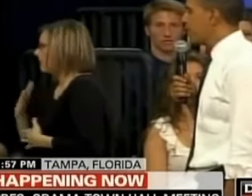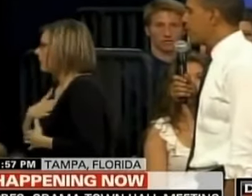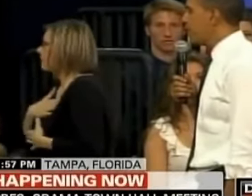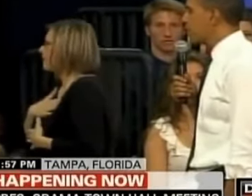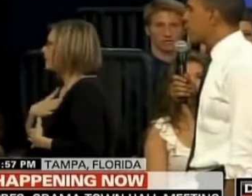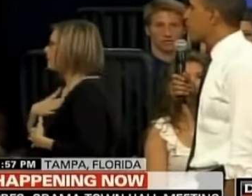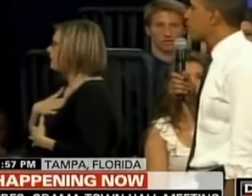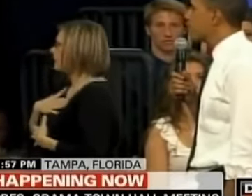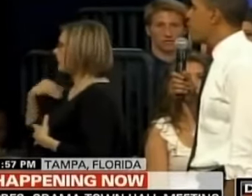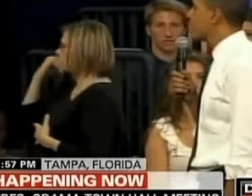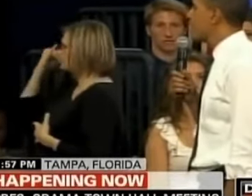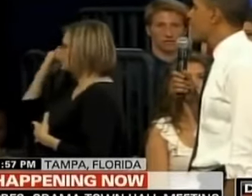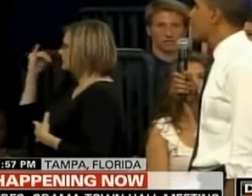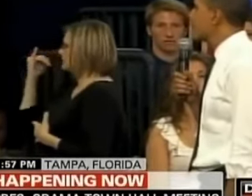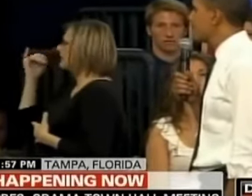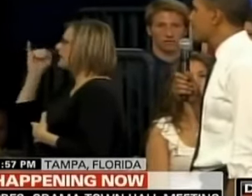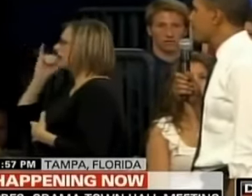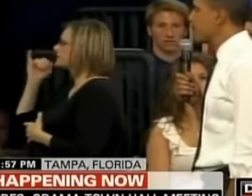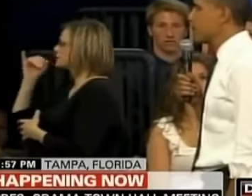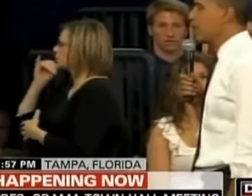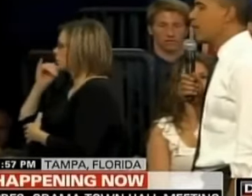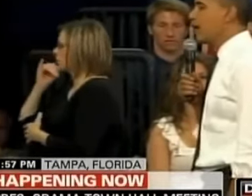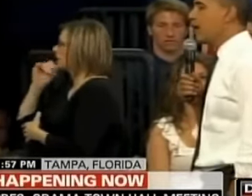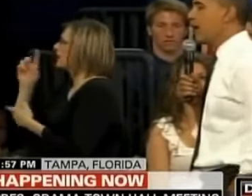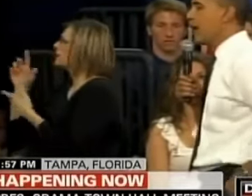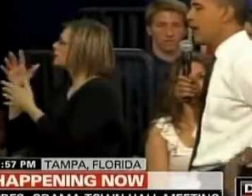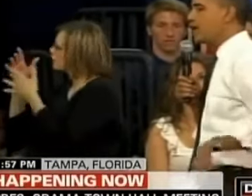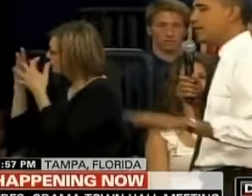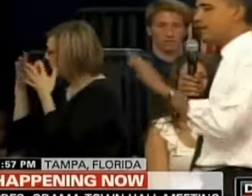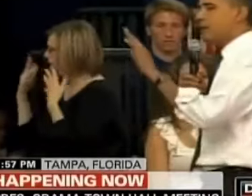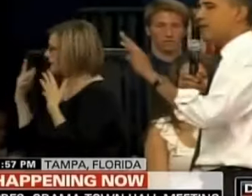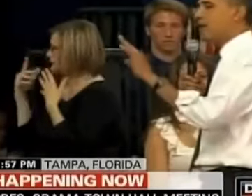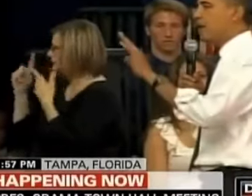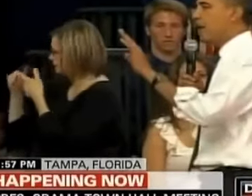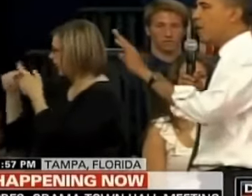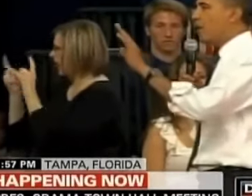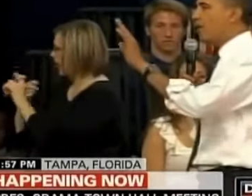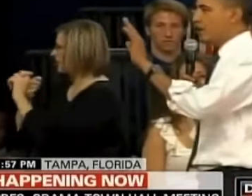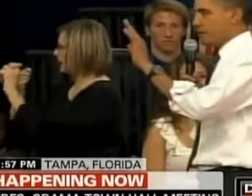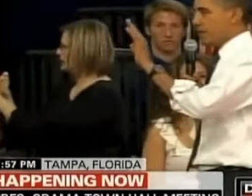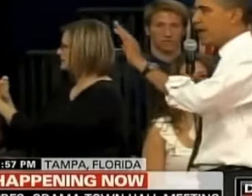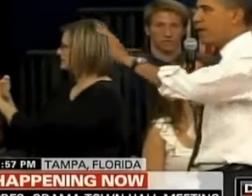Israel is one of our strongest allies. It has,